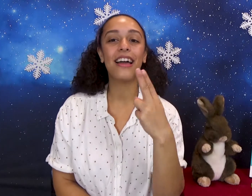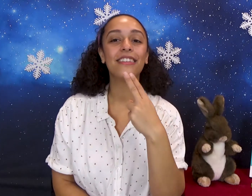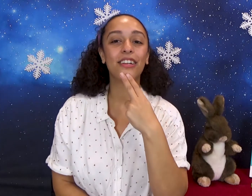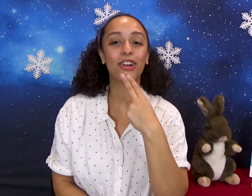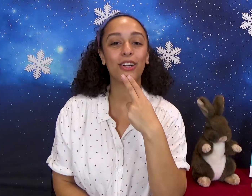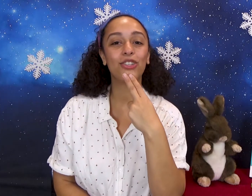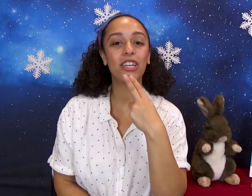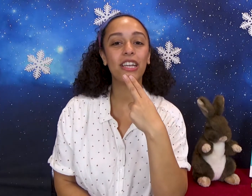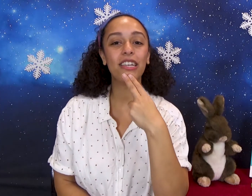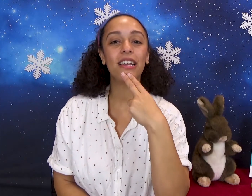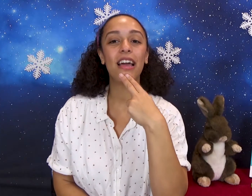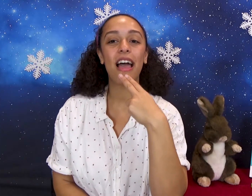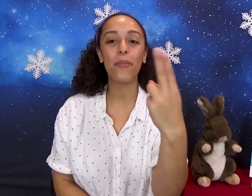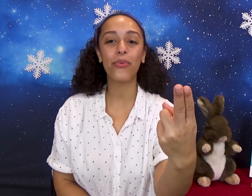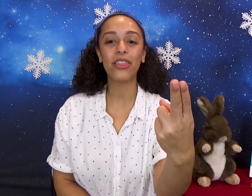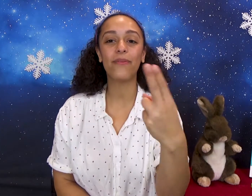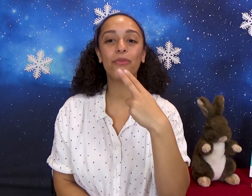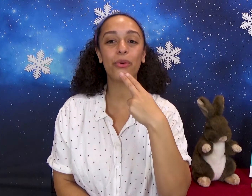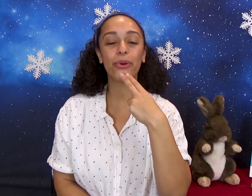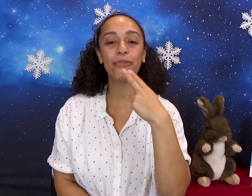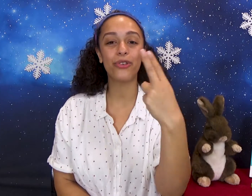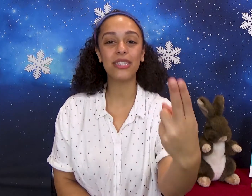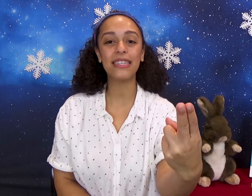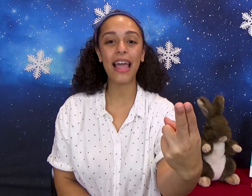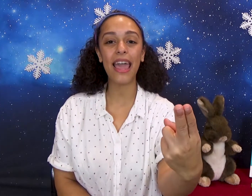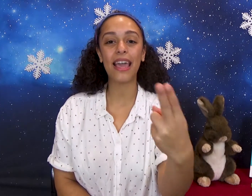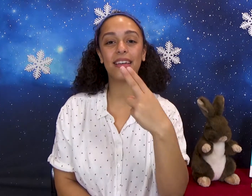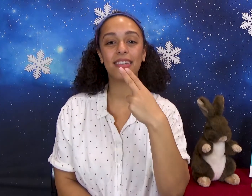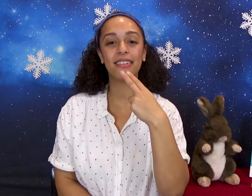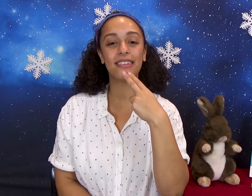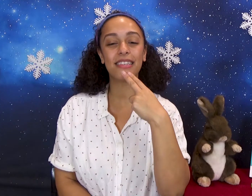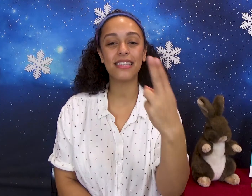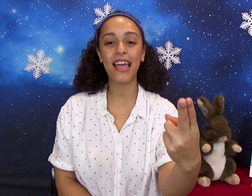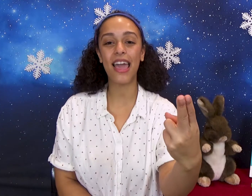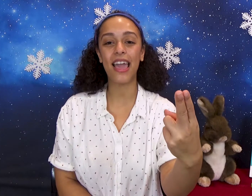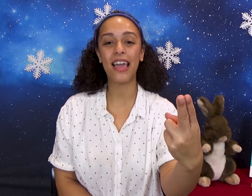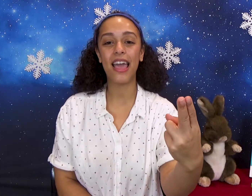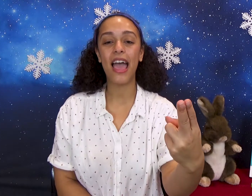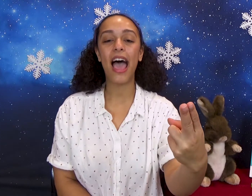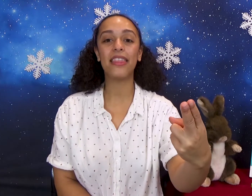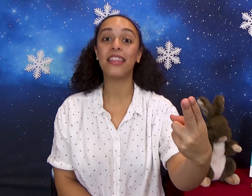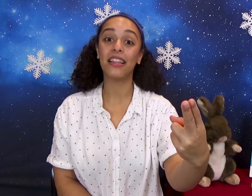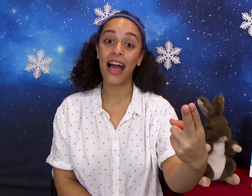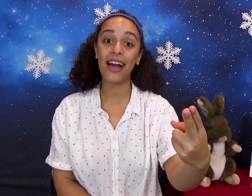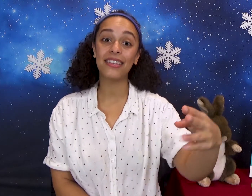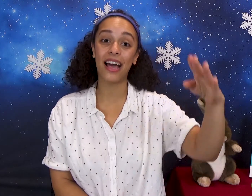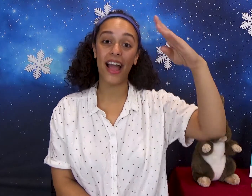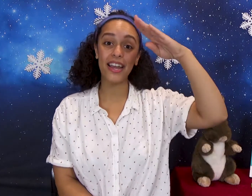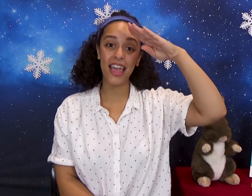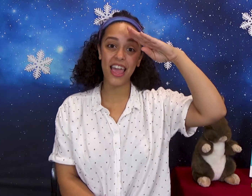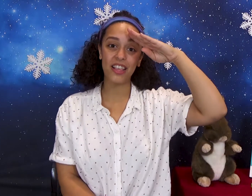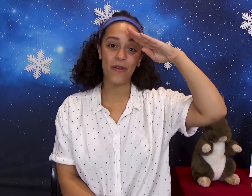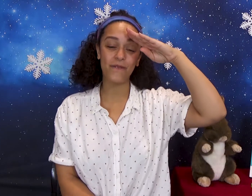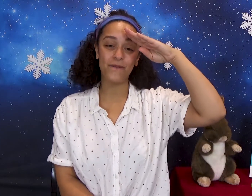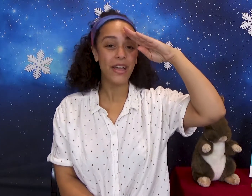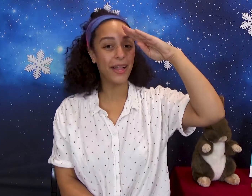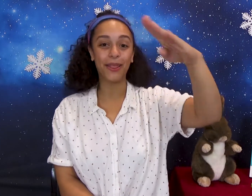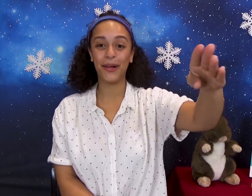touch our chin, and bring them forward for say, say. And then the last sign is hello.